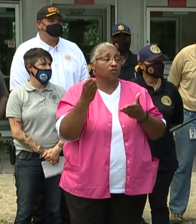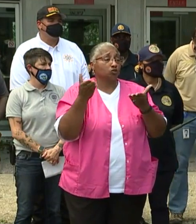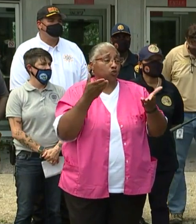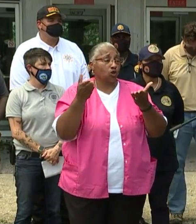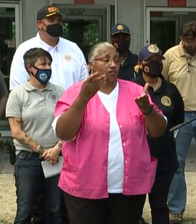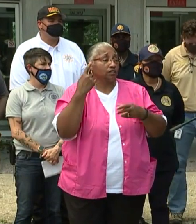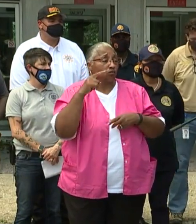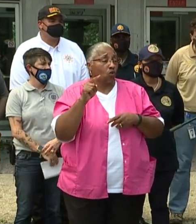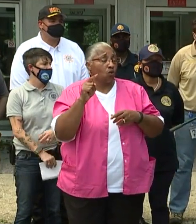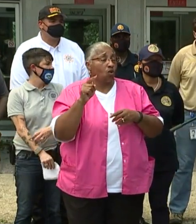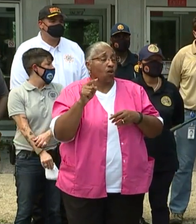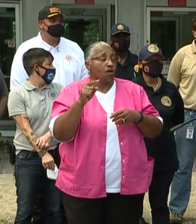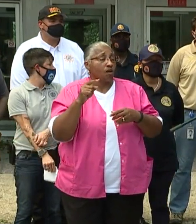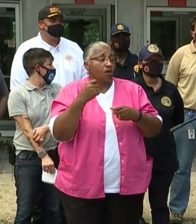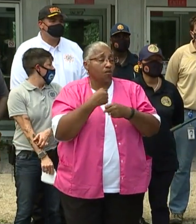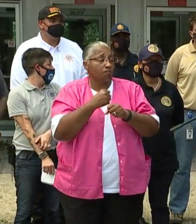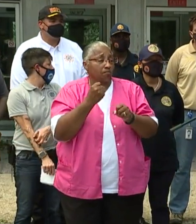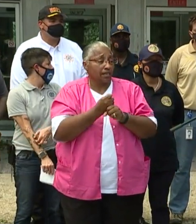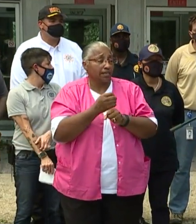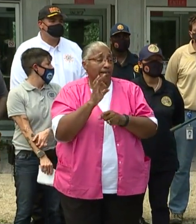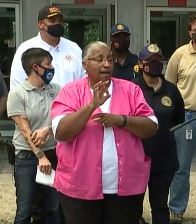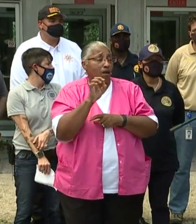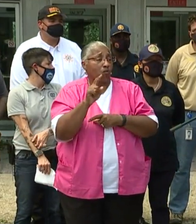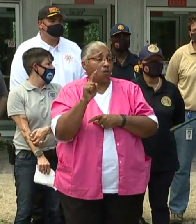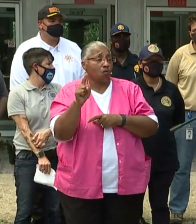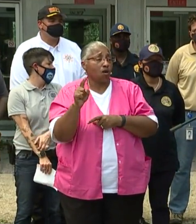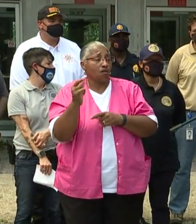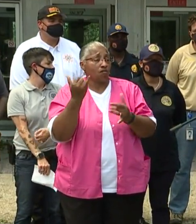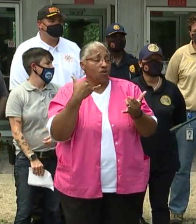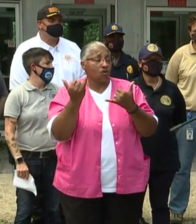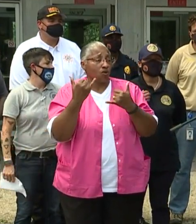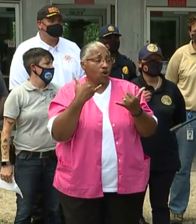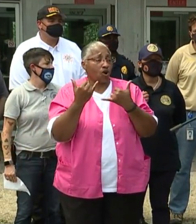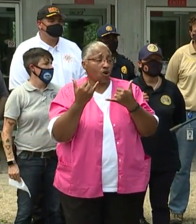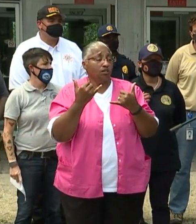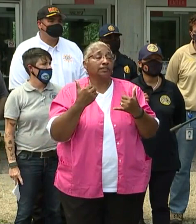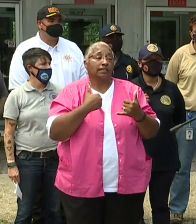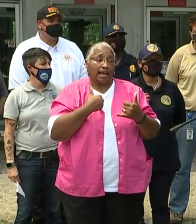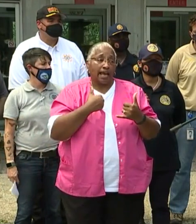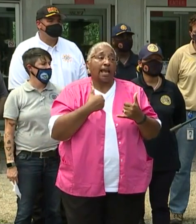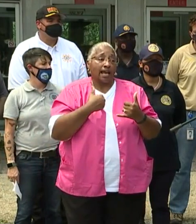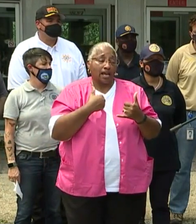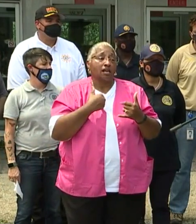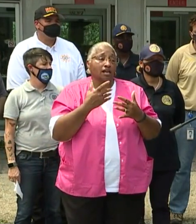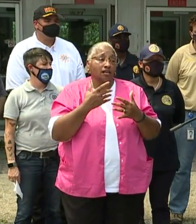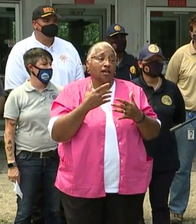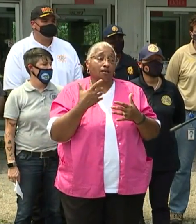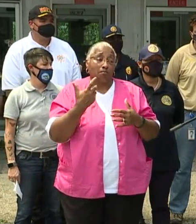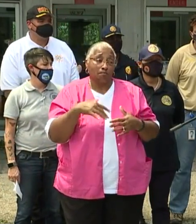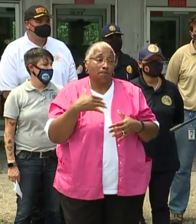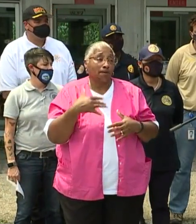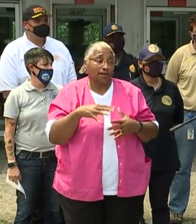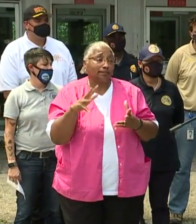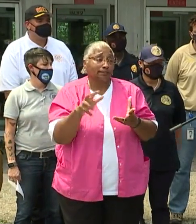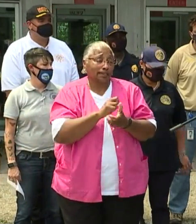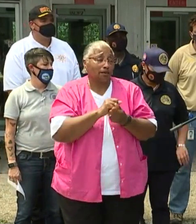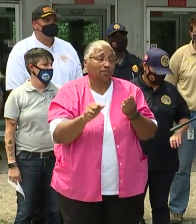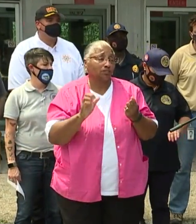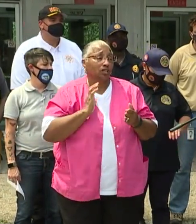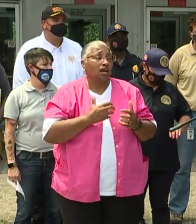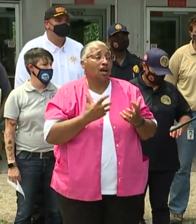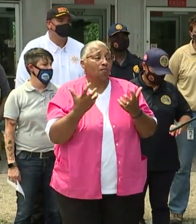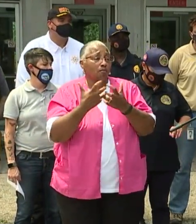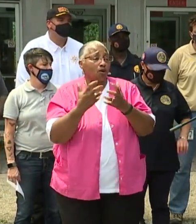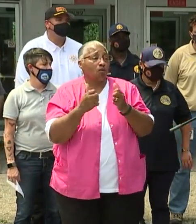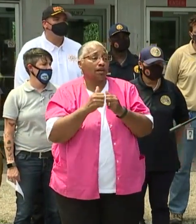911 calls to the particular 911 centers has suffered some significant damage to the physical infrastructure. Our partners at